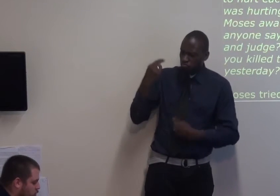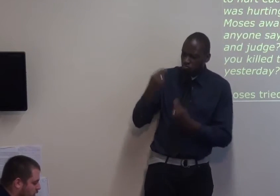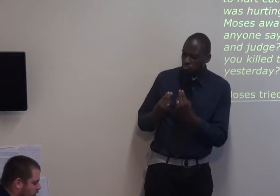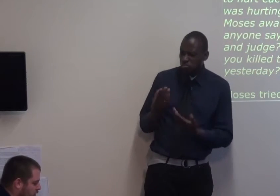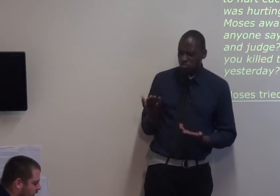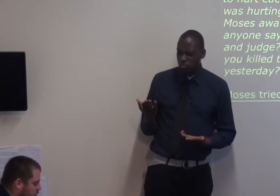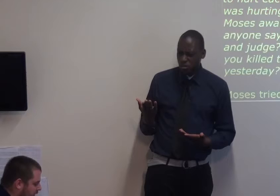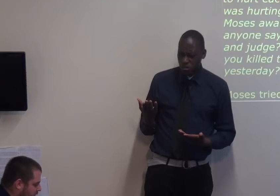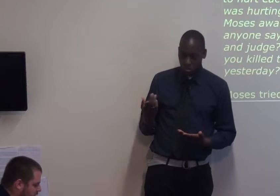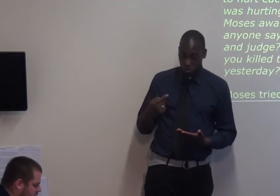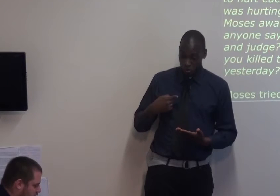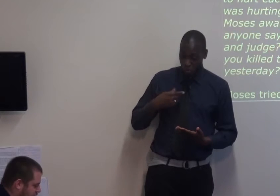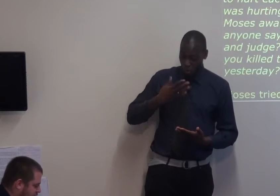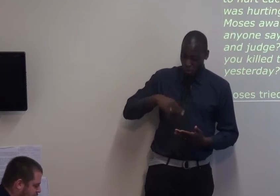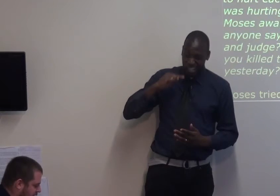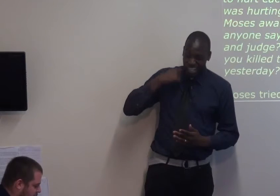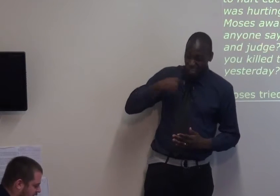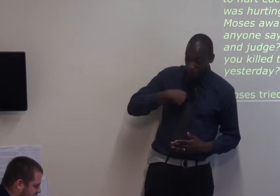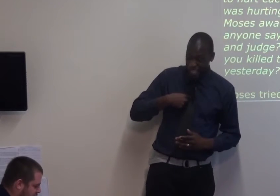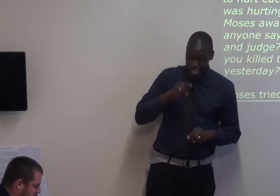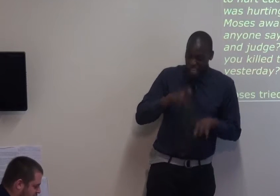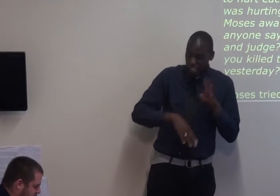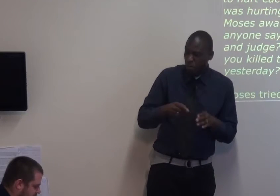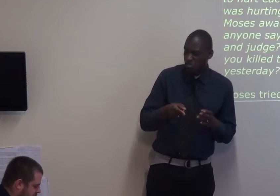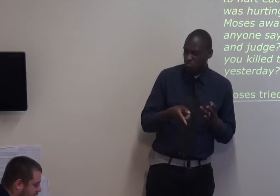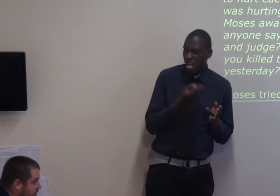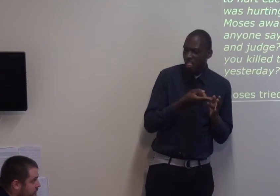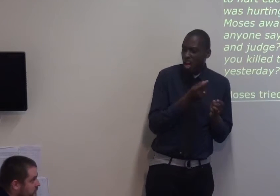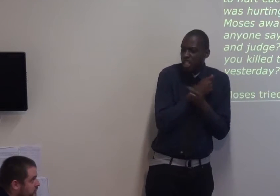Will you kill me just as you killed that Egyptian yesterday?"